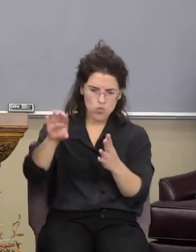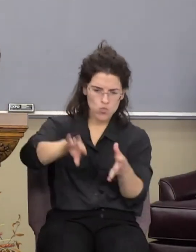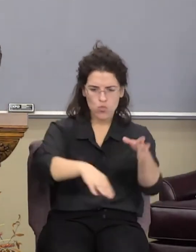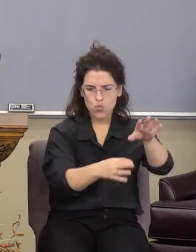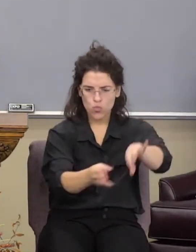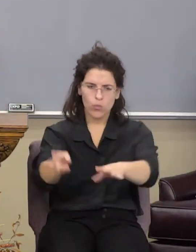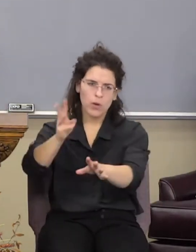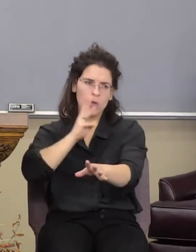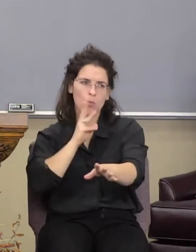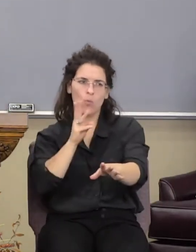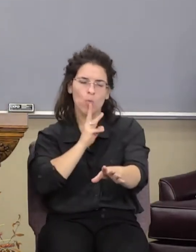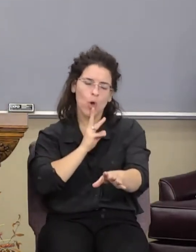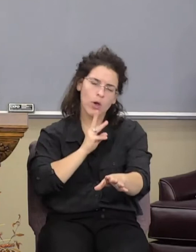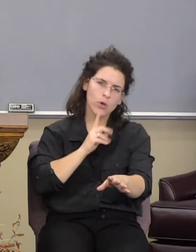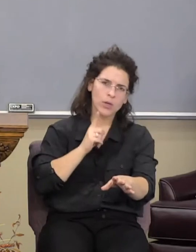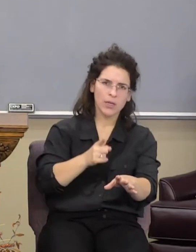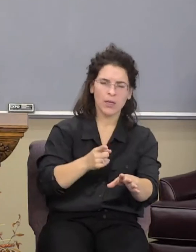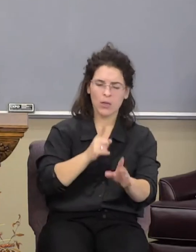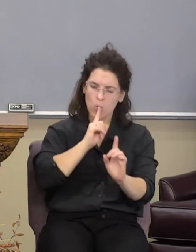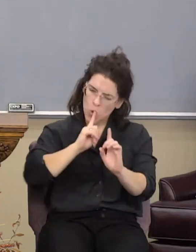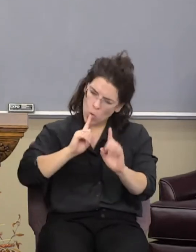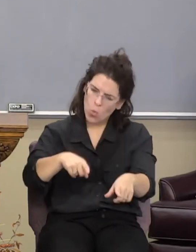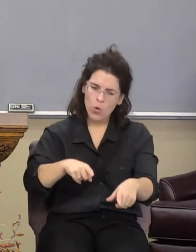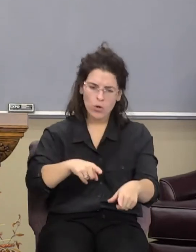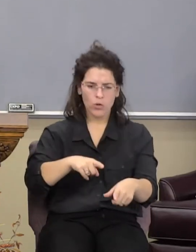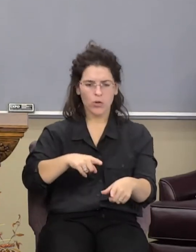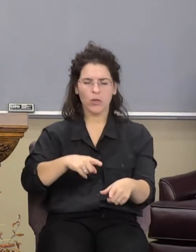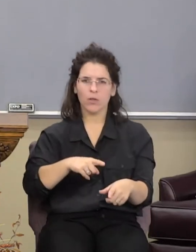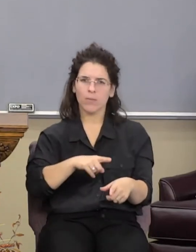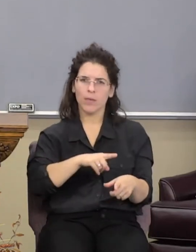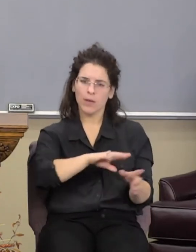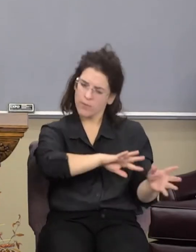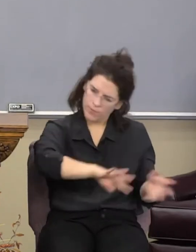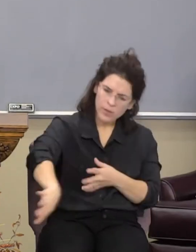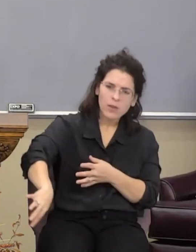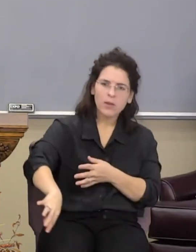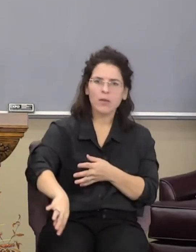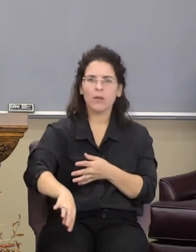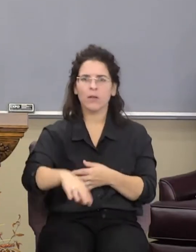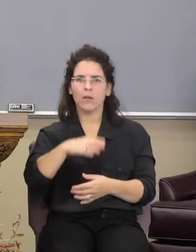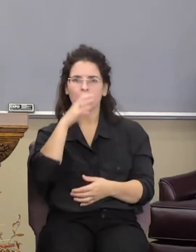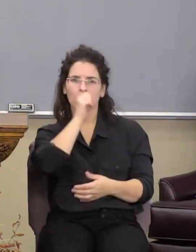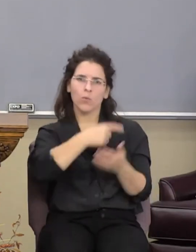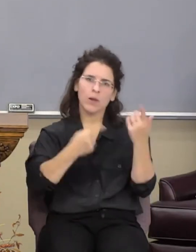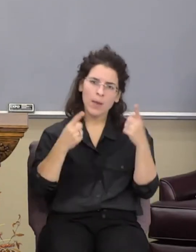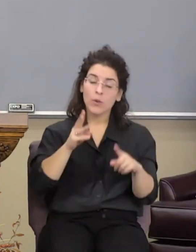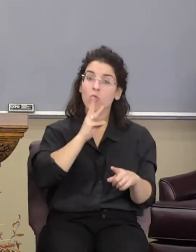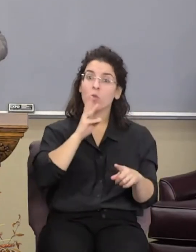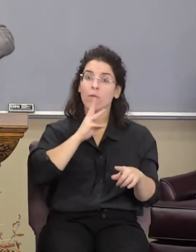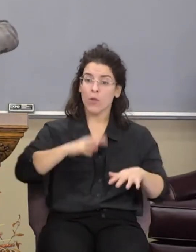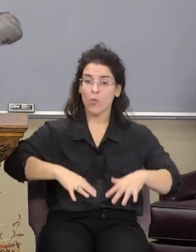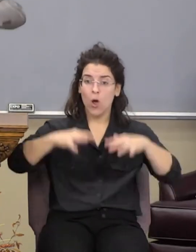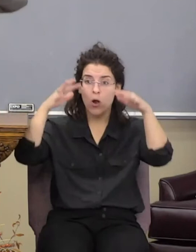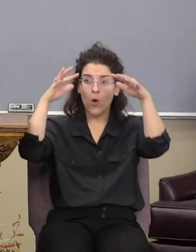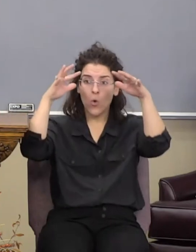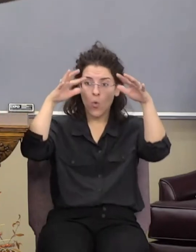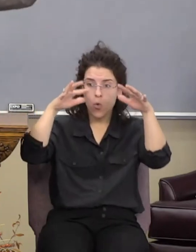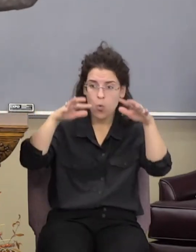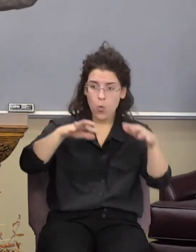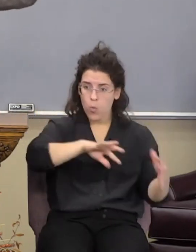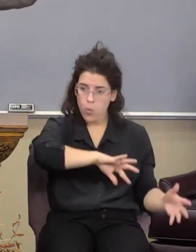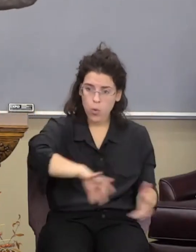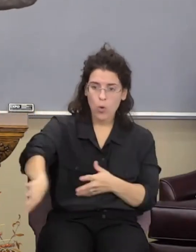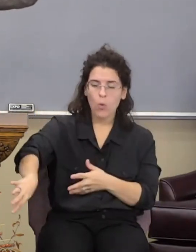the waters? He issued the verbal command. And guess what happened to the flood waters? They